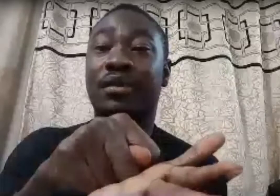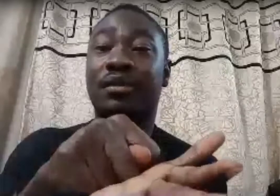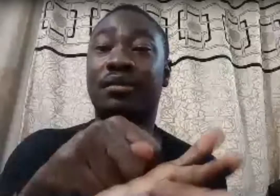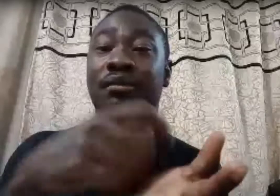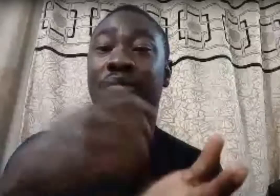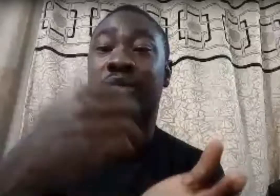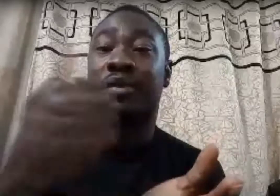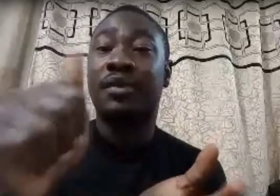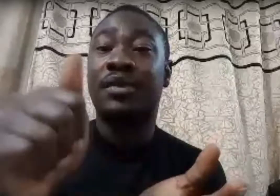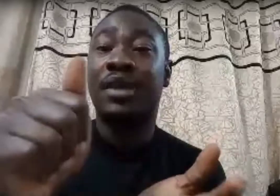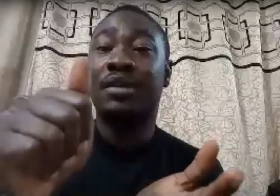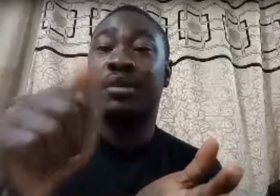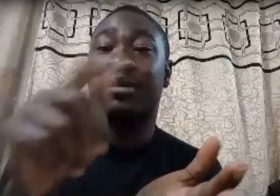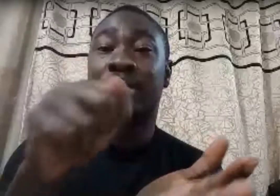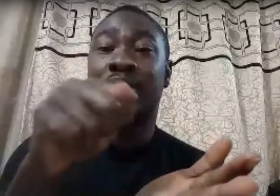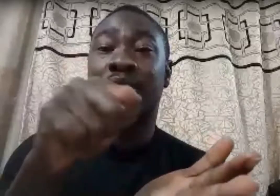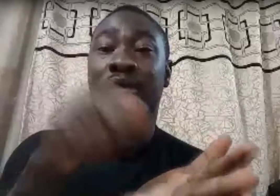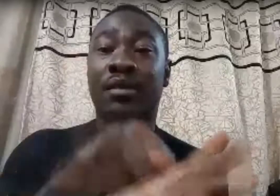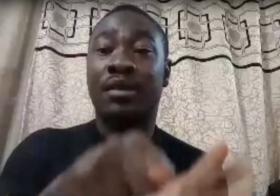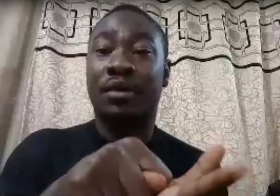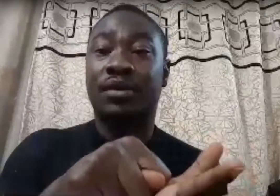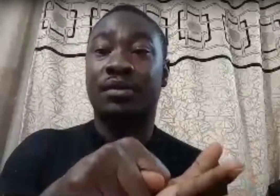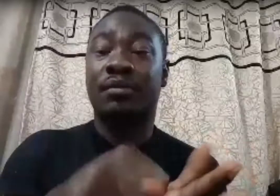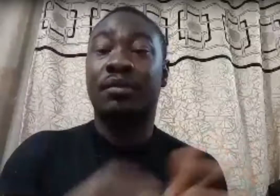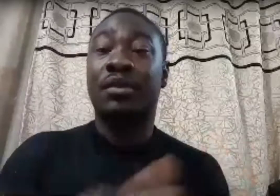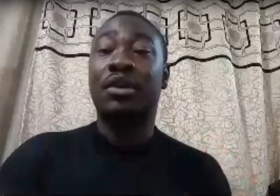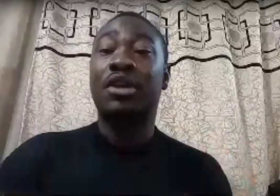10,000. It follows till